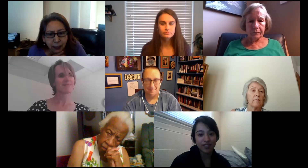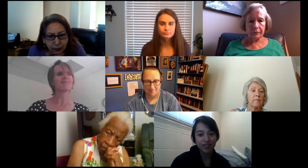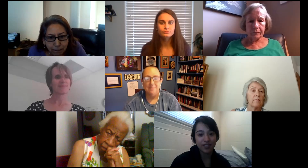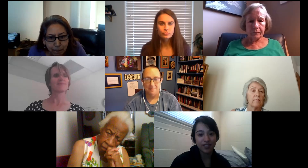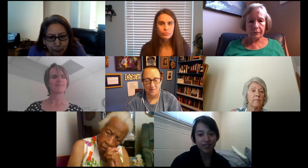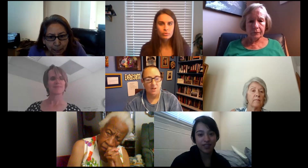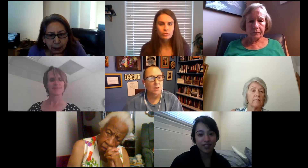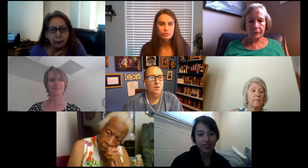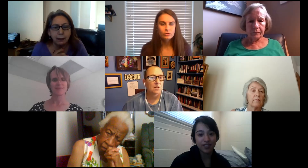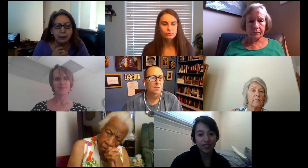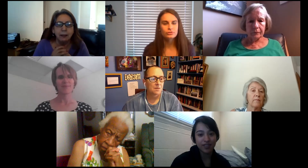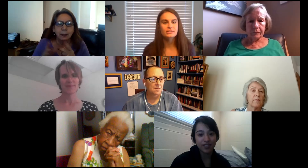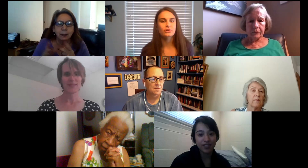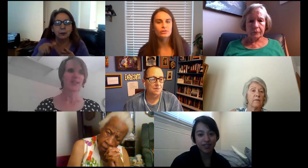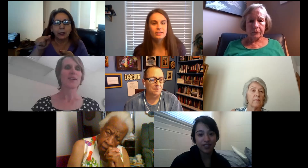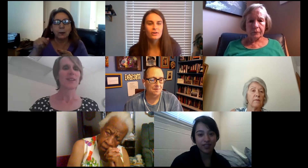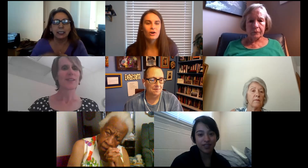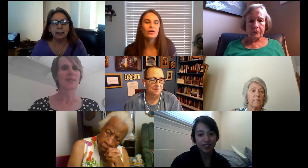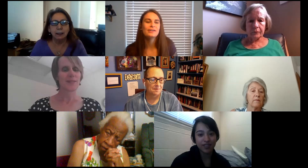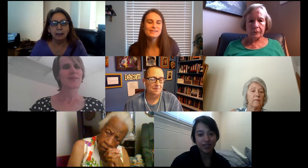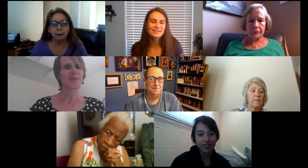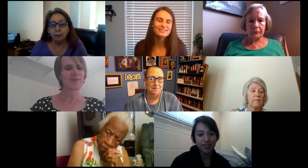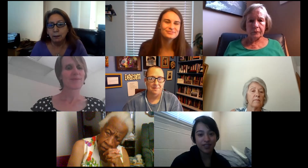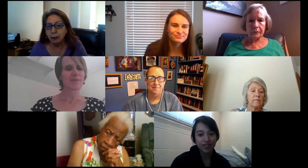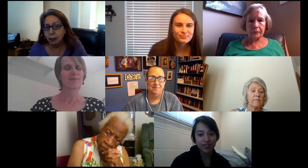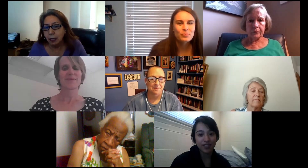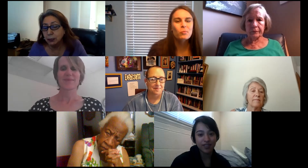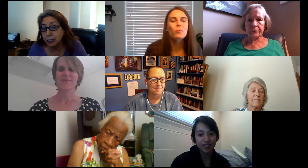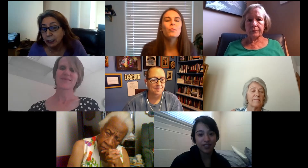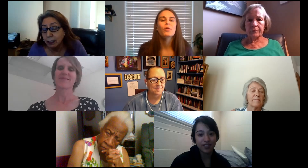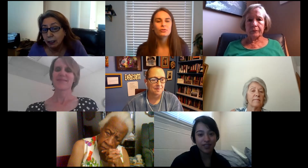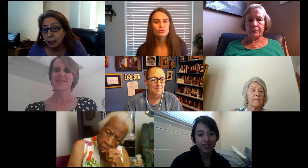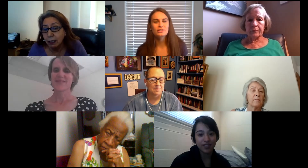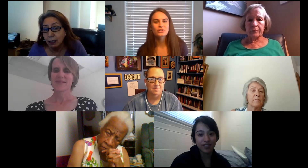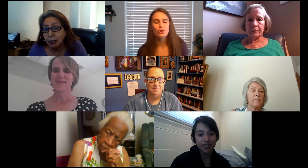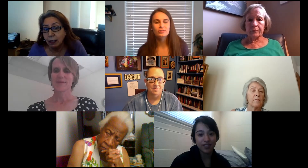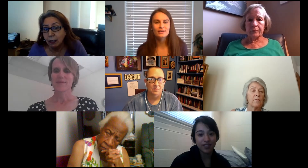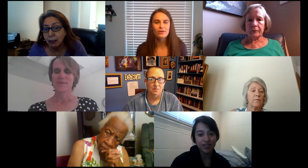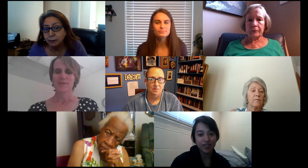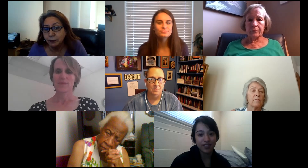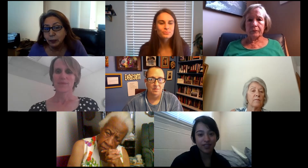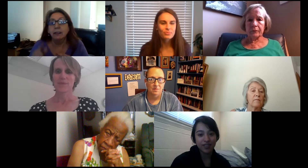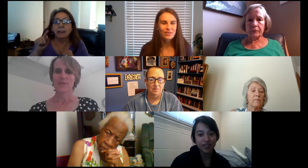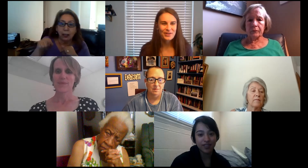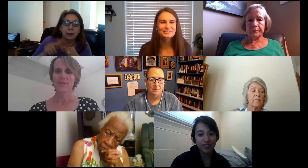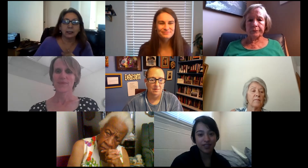called? Cruces. Anyway, the one that, I'm sorry? Cruces contigo. That one. So